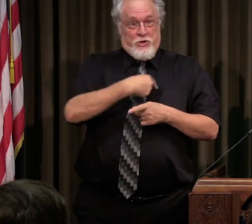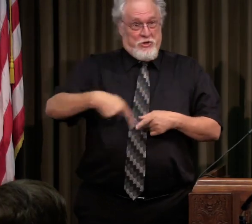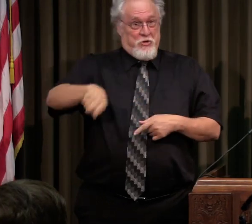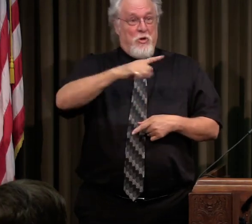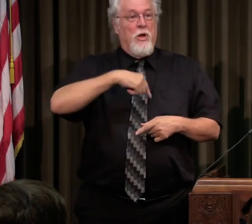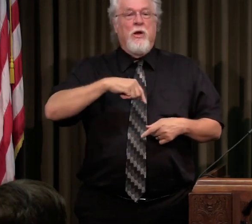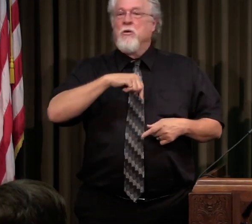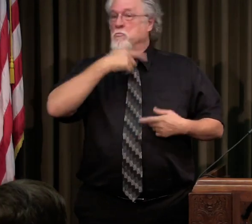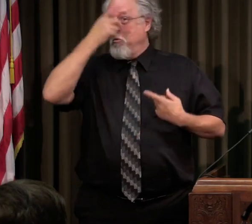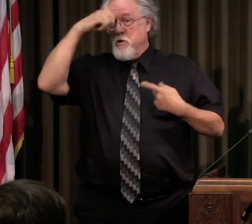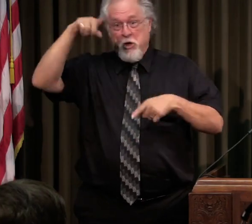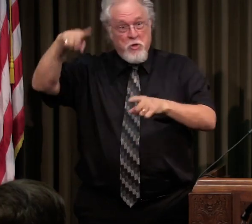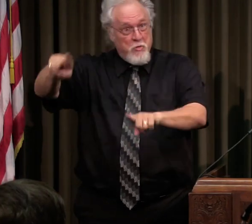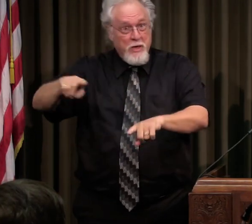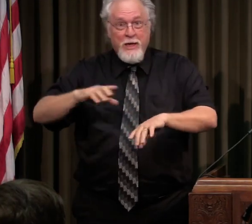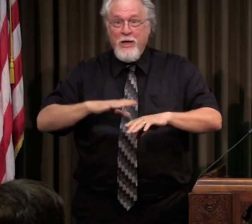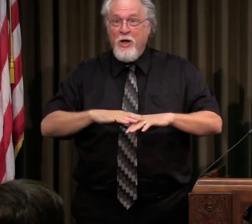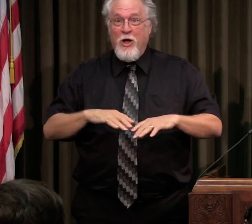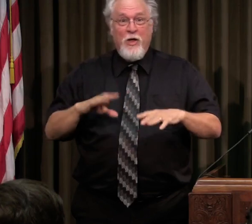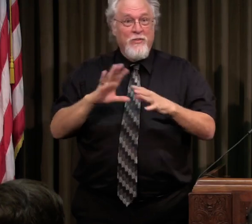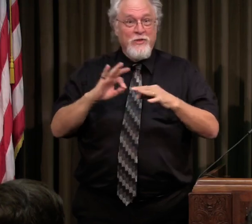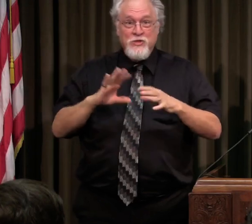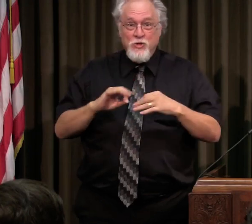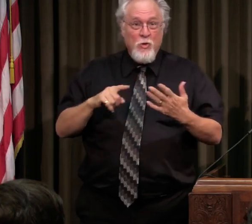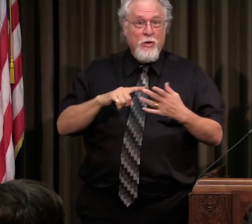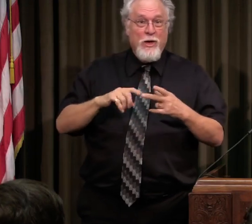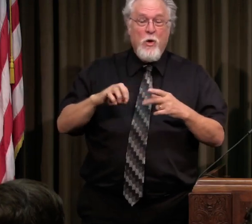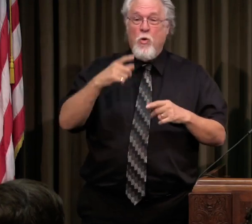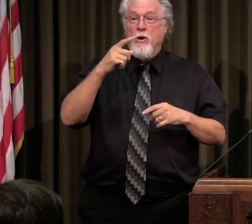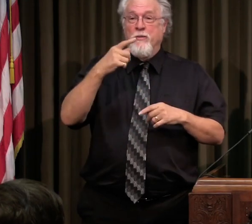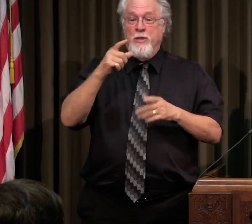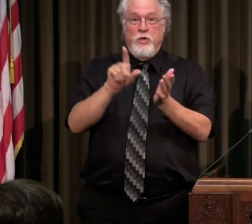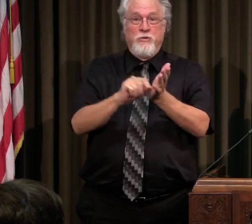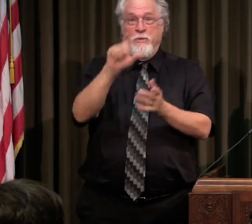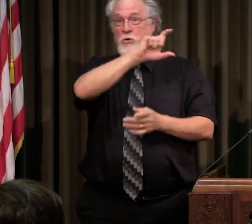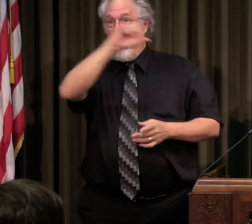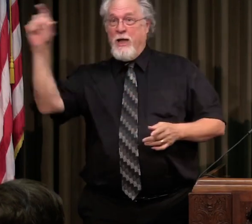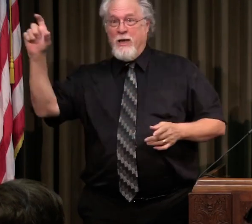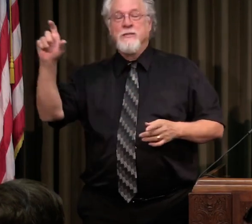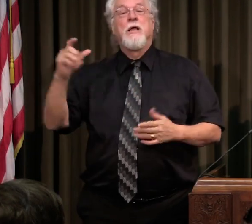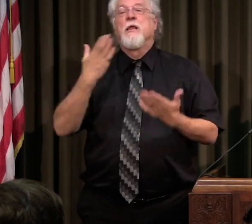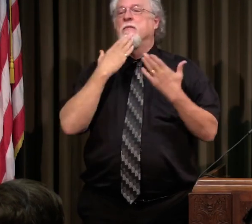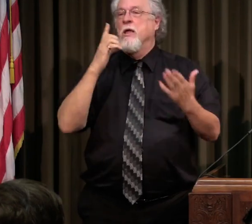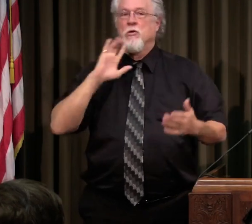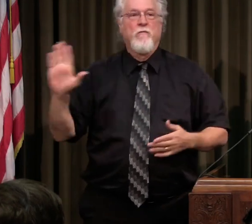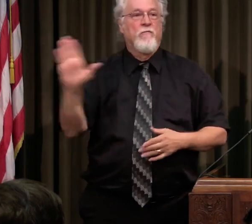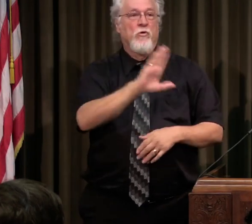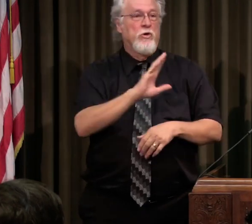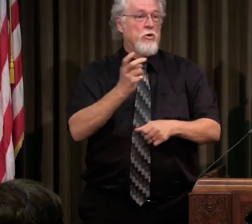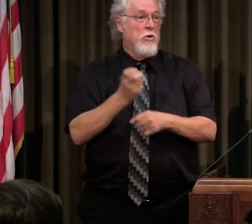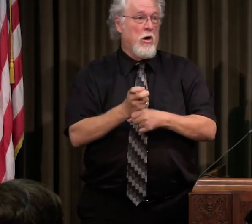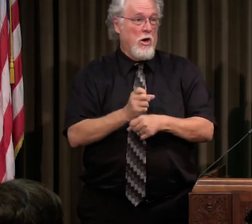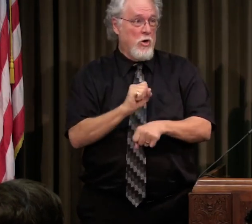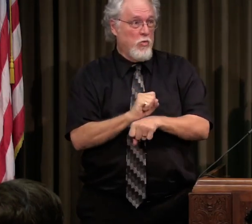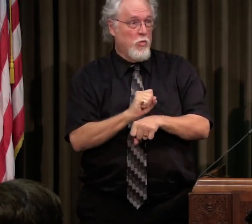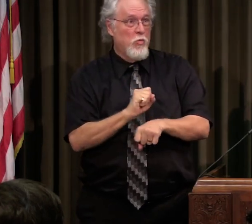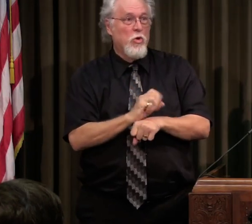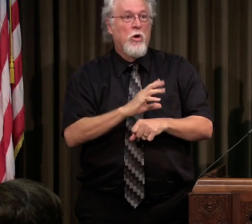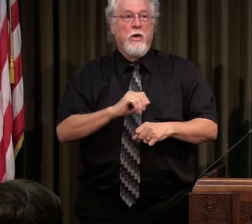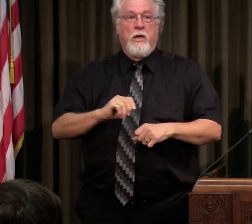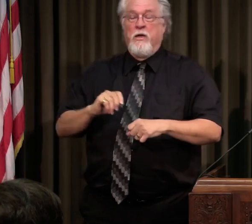won't always agree on the story's outcome or the headlines, I want to thank you for your hard work and commitment to the people of